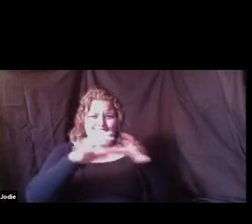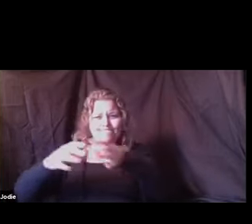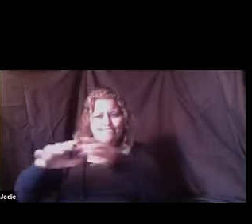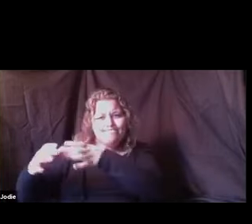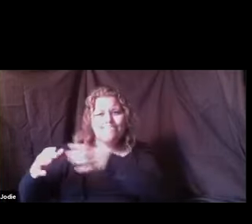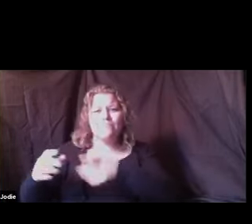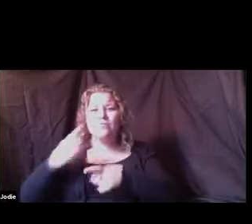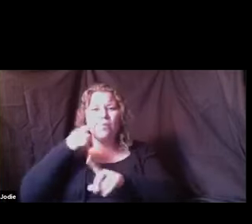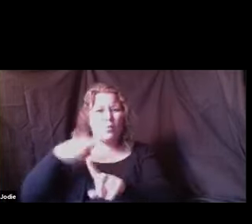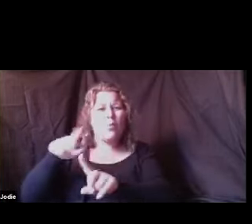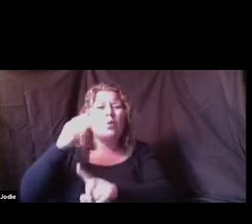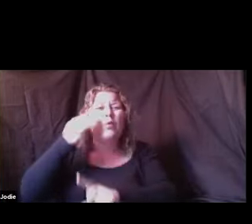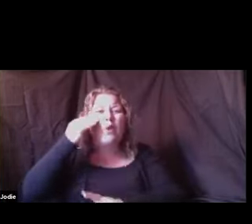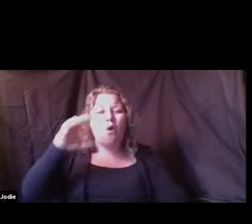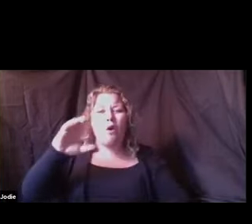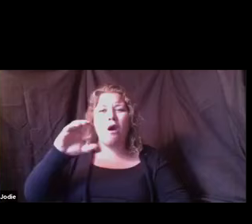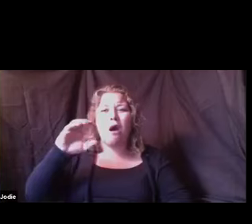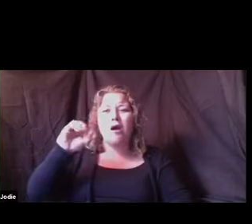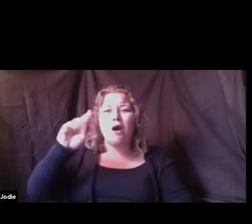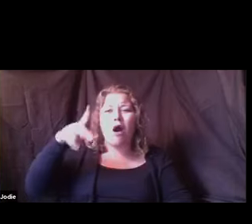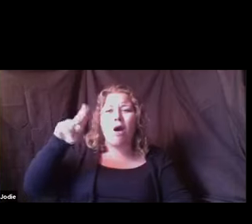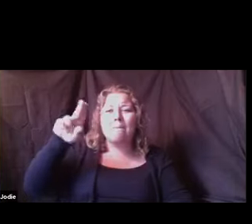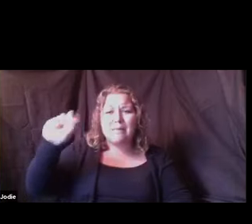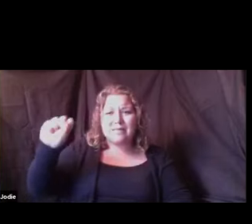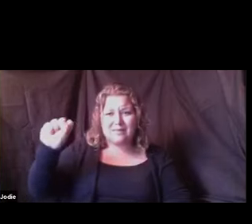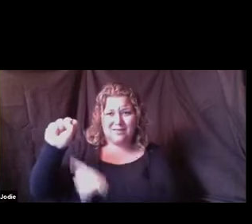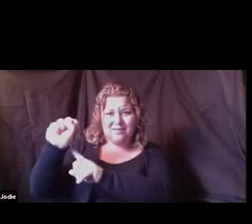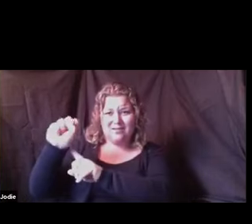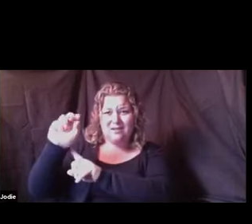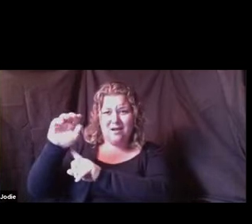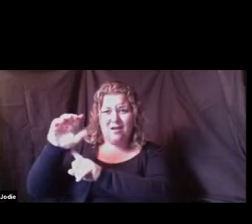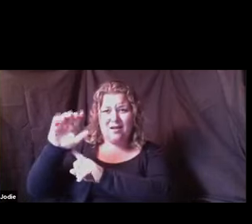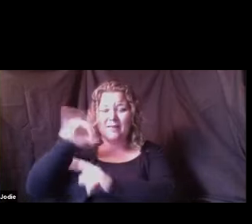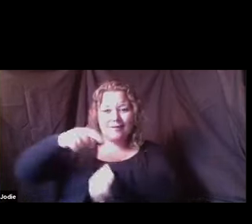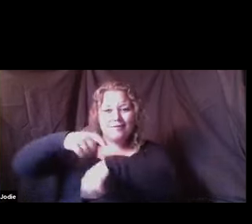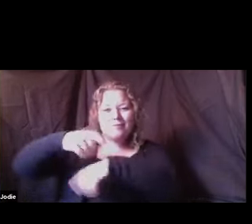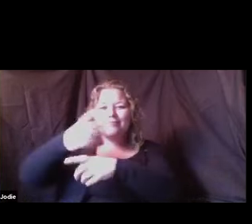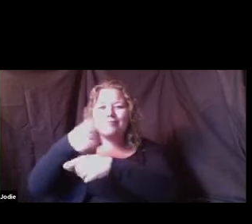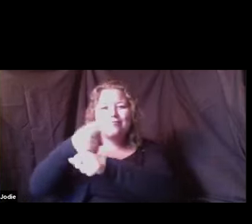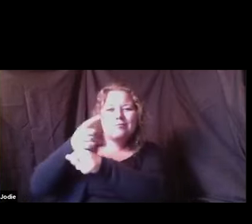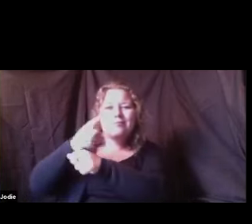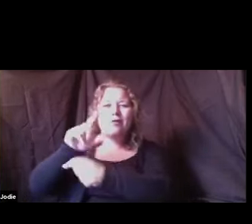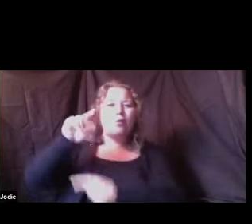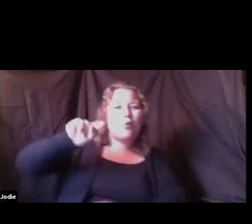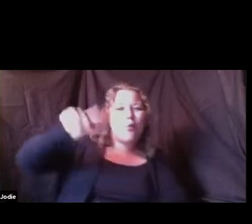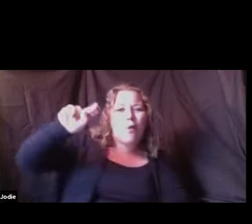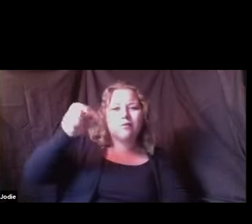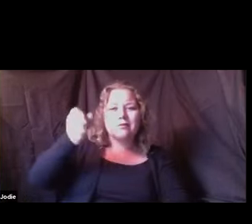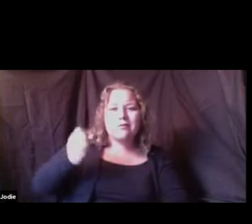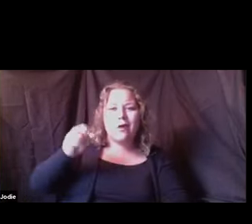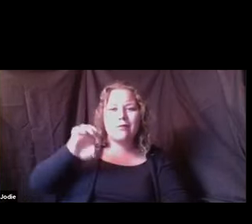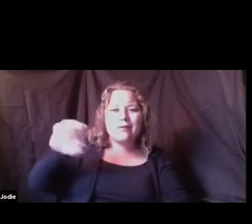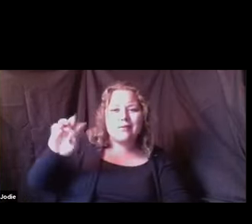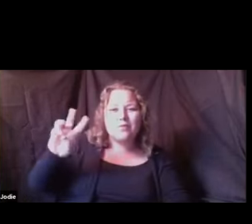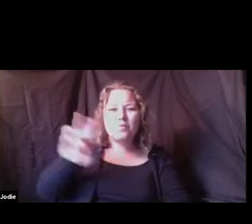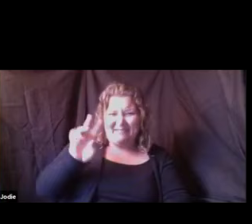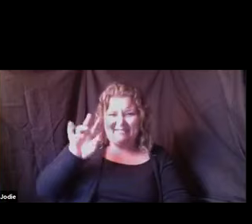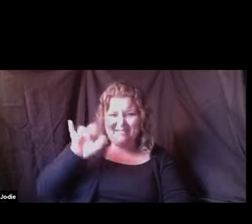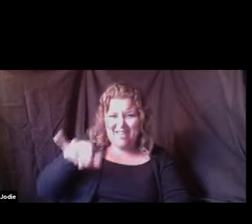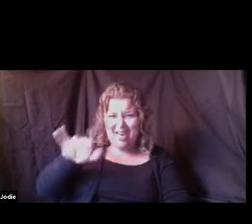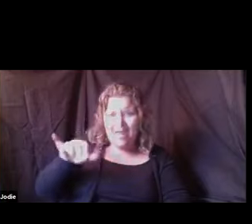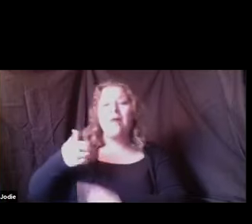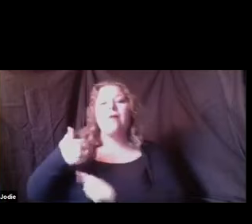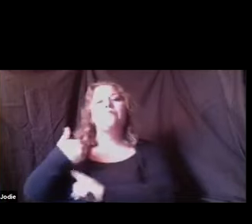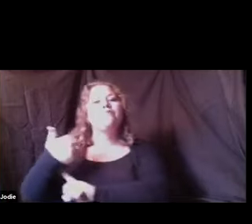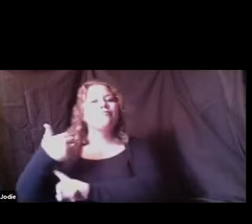4 directions. And on this compass, it represents those 4 categories of risk. So from severe risk, which